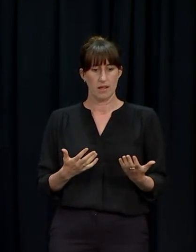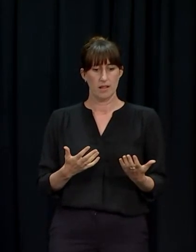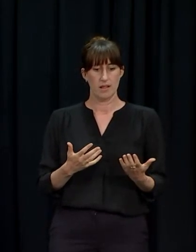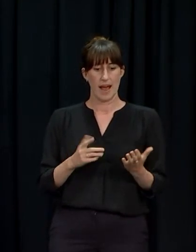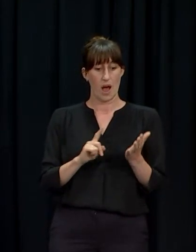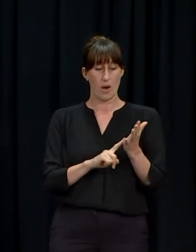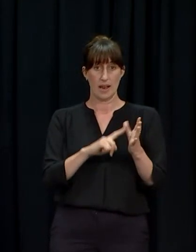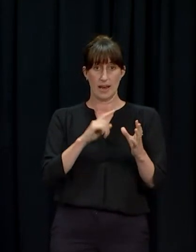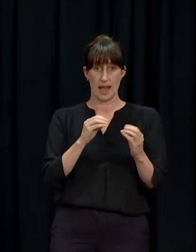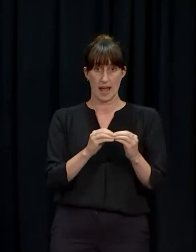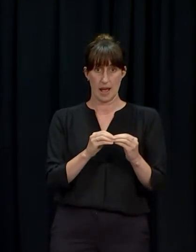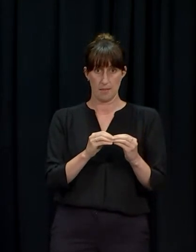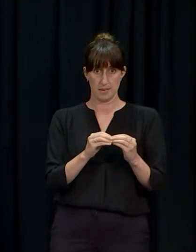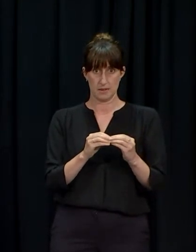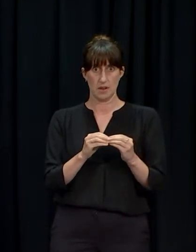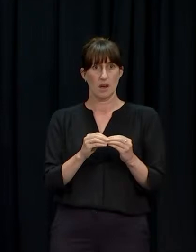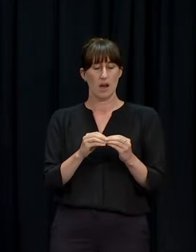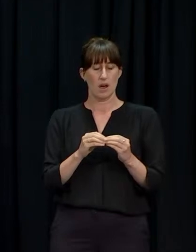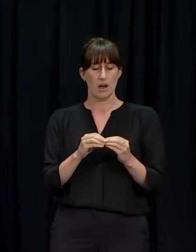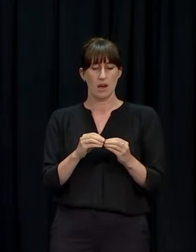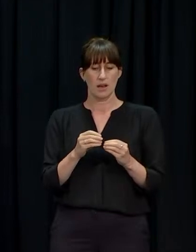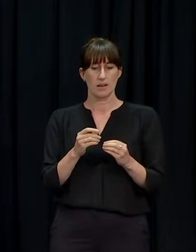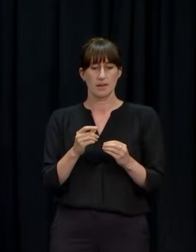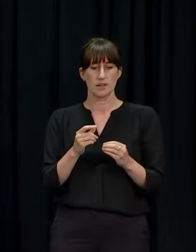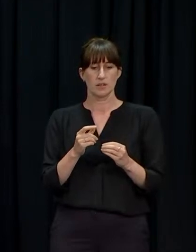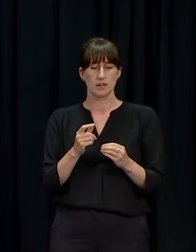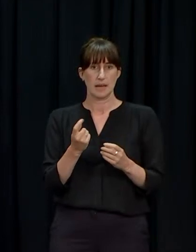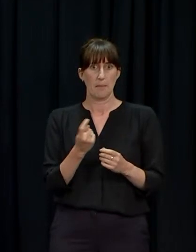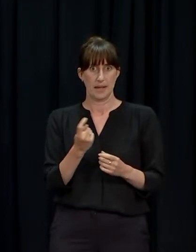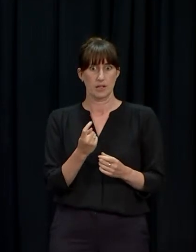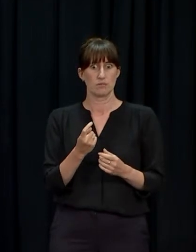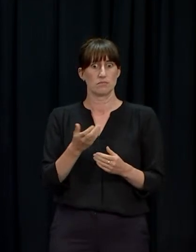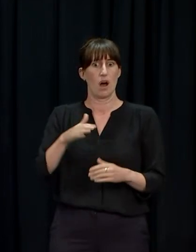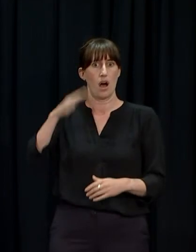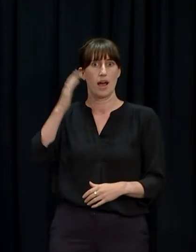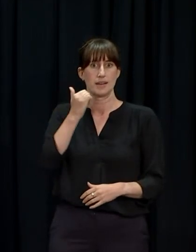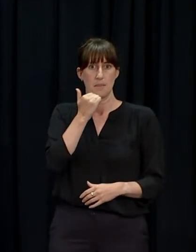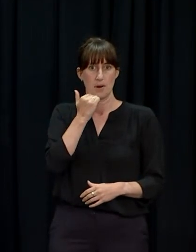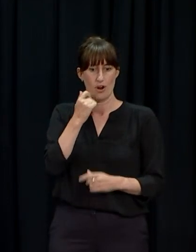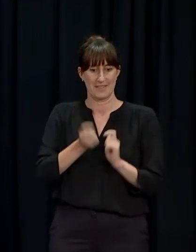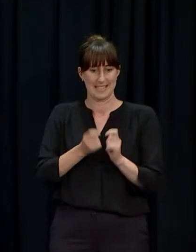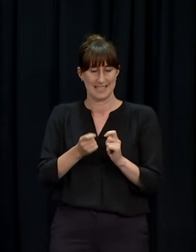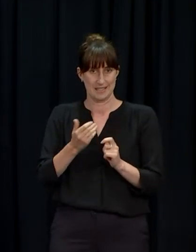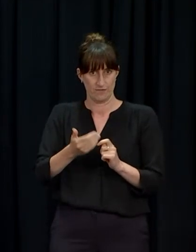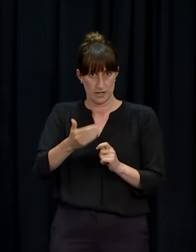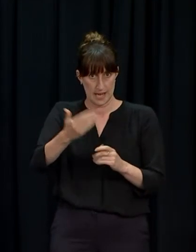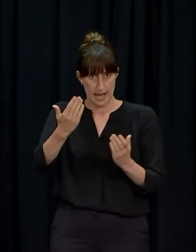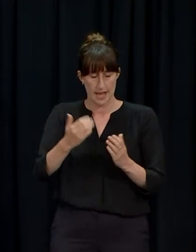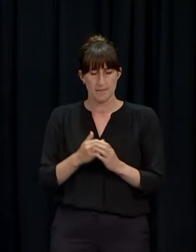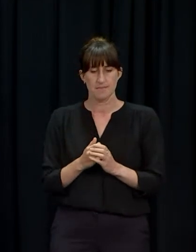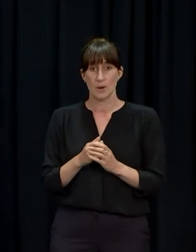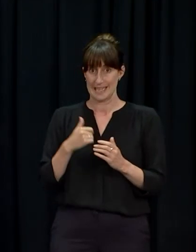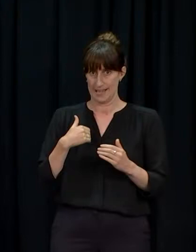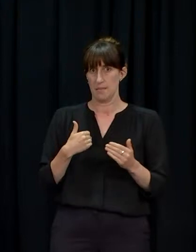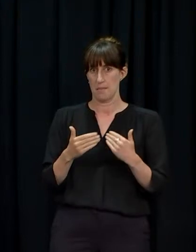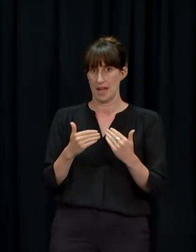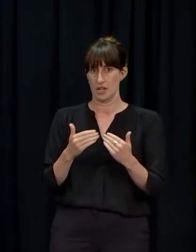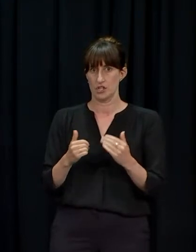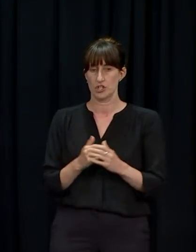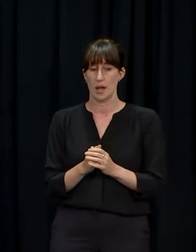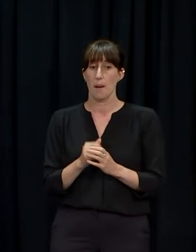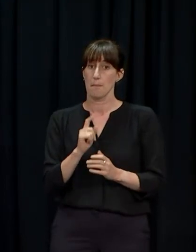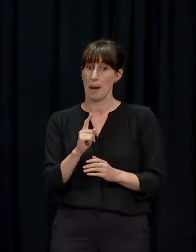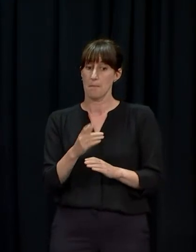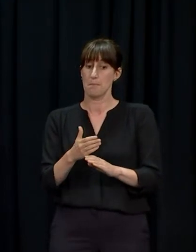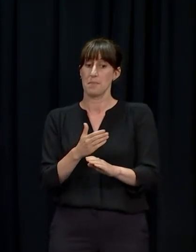in the testing system, and the best way to do that is by how we present for testing, so before it even gets in the system